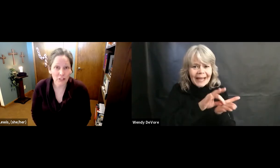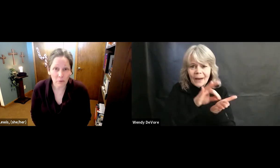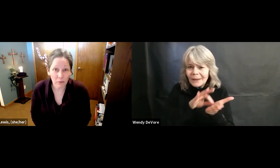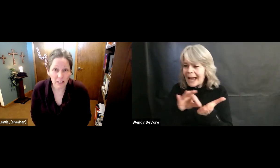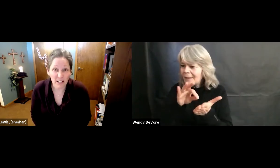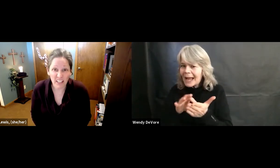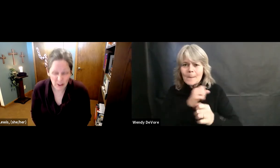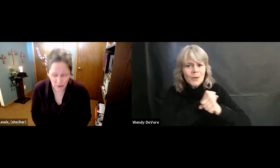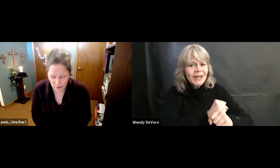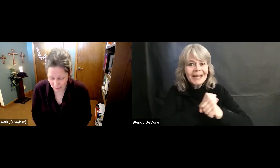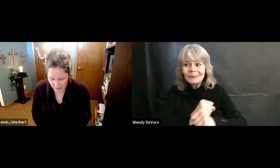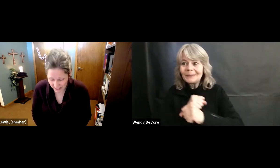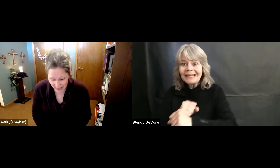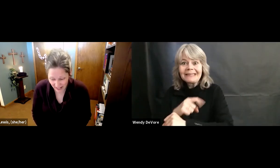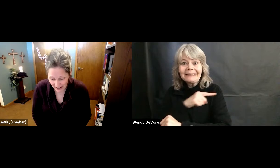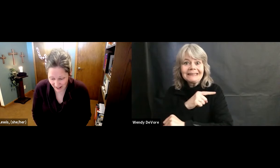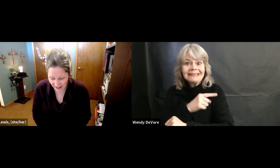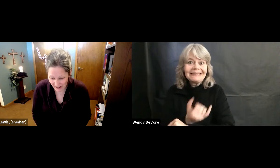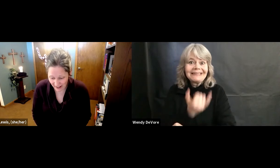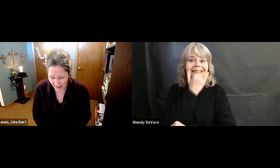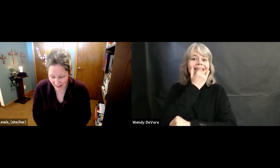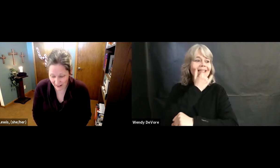So the shepherd made a huge mistake,